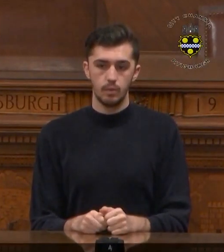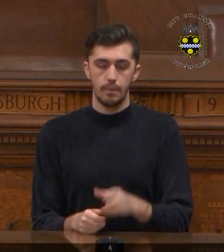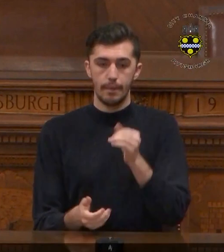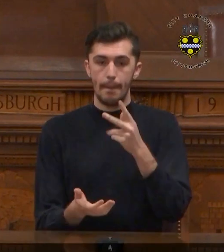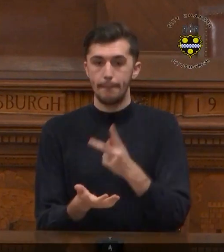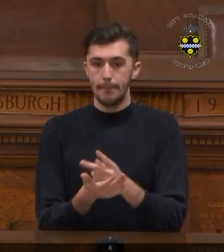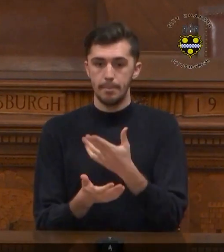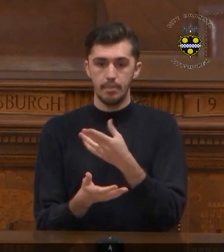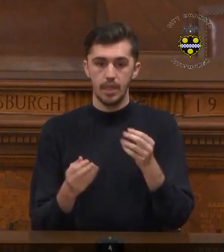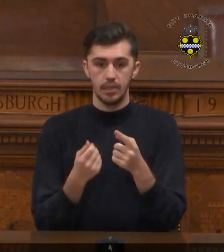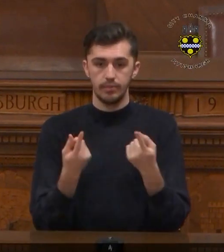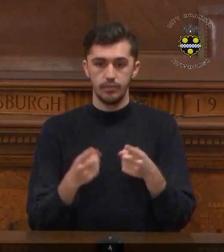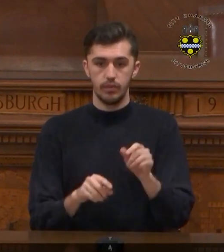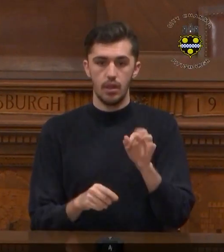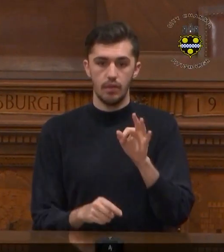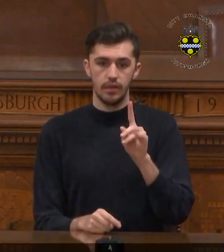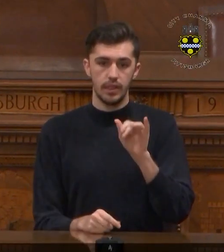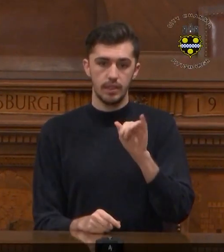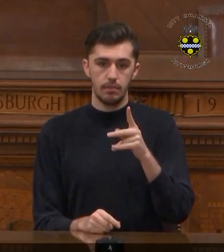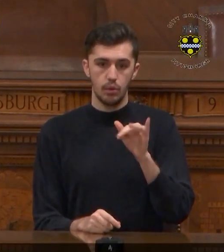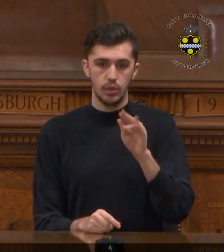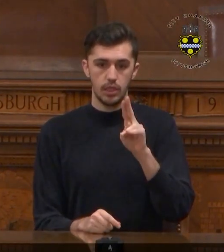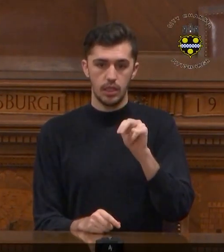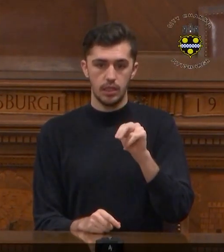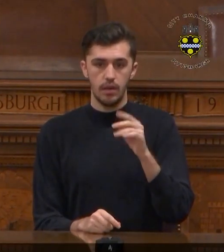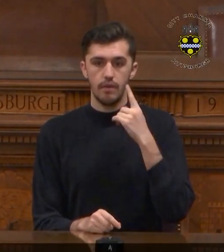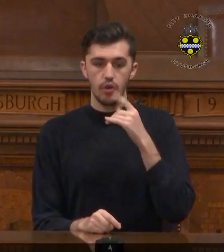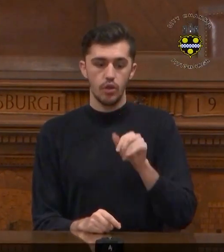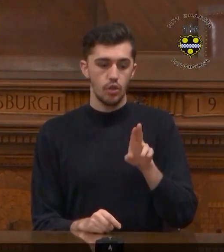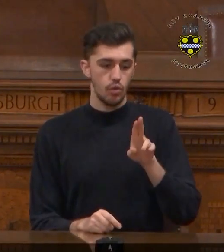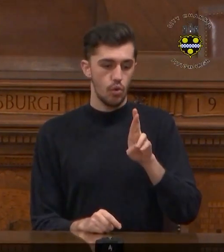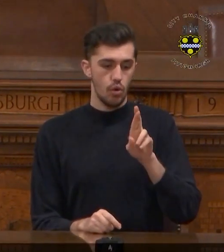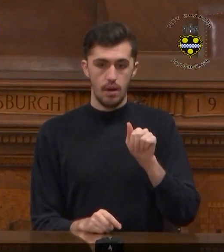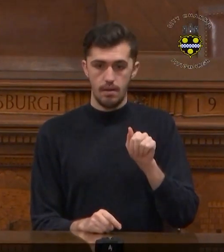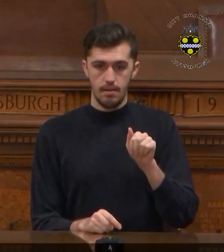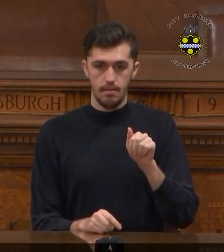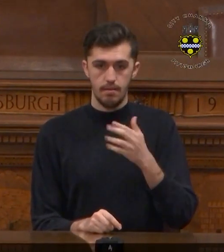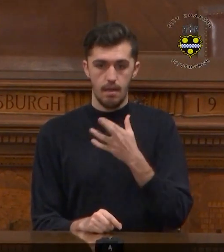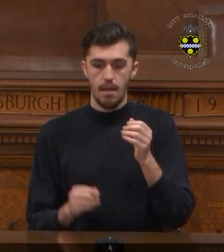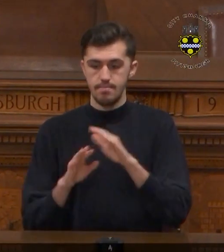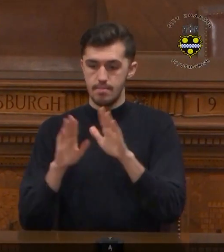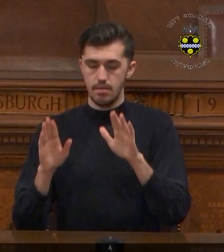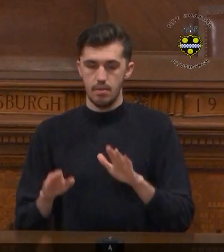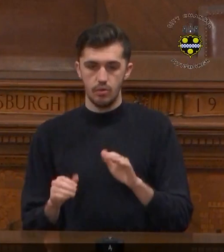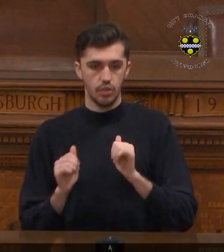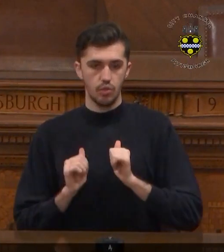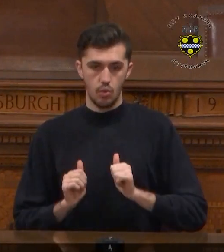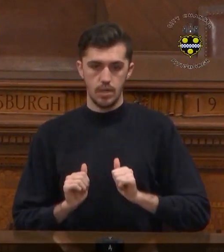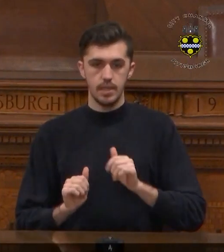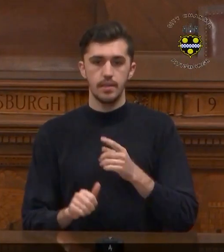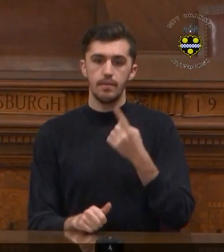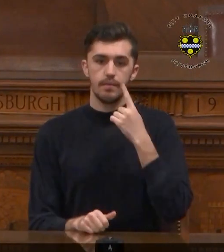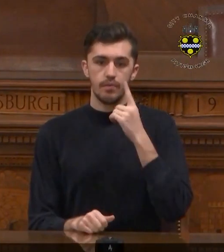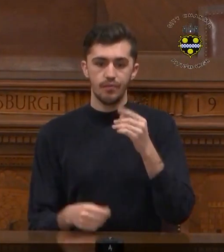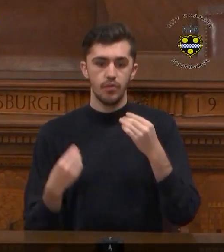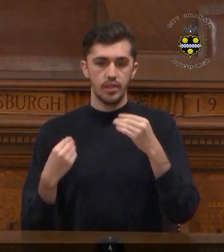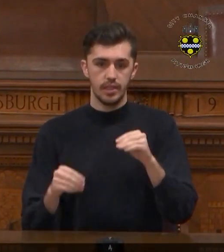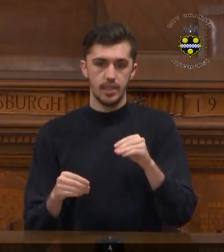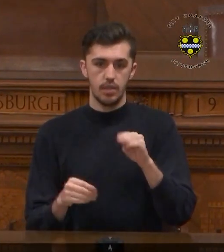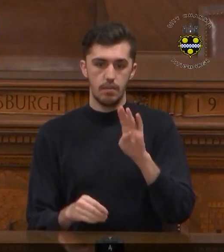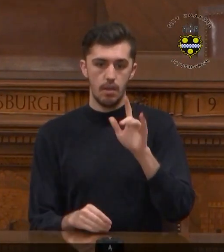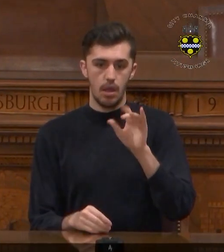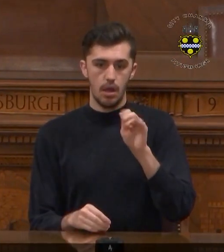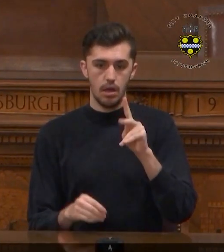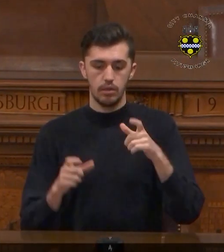of a contract for disposition between the URA and the Housing Authority for the sale of Block